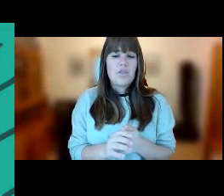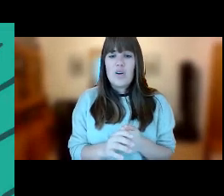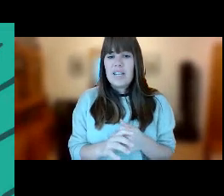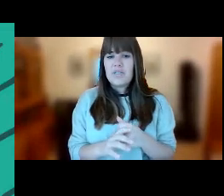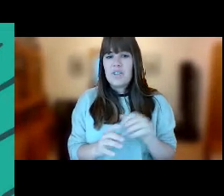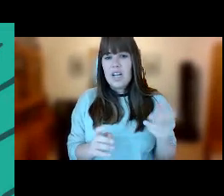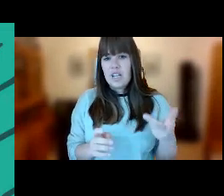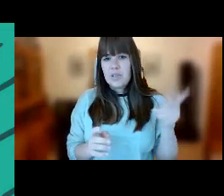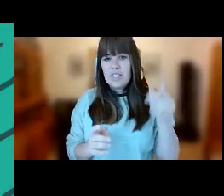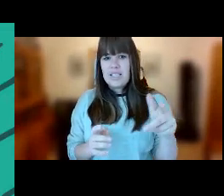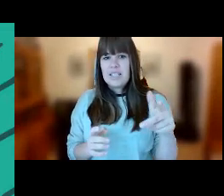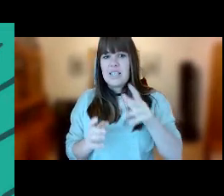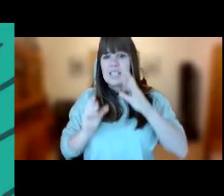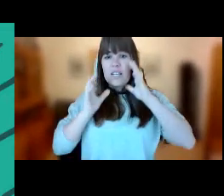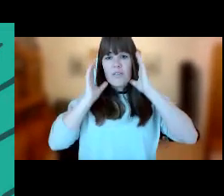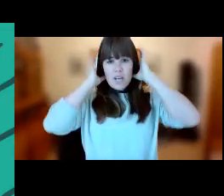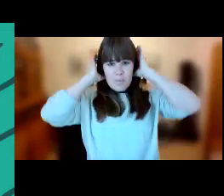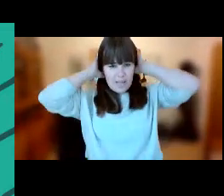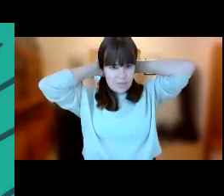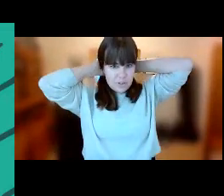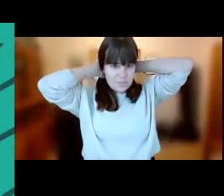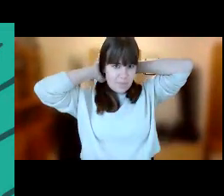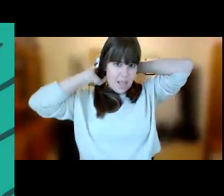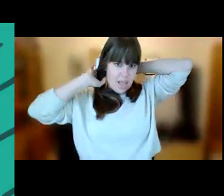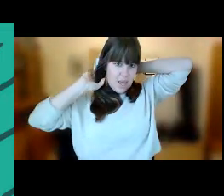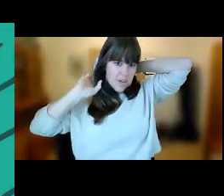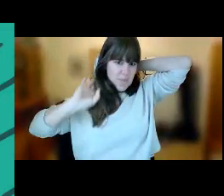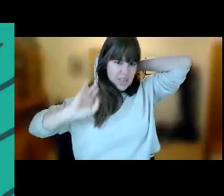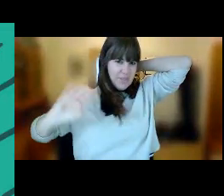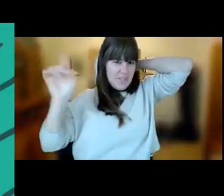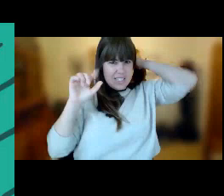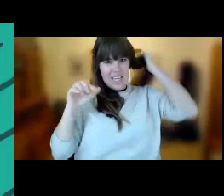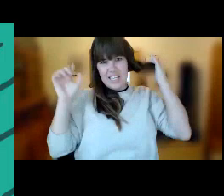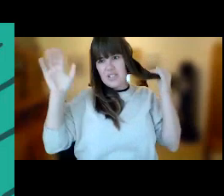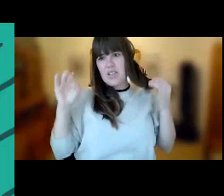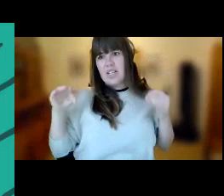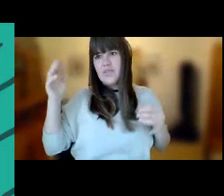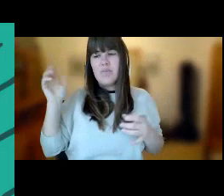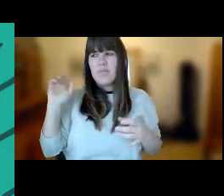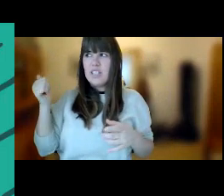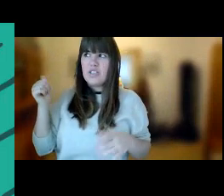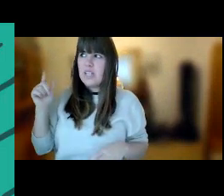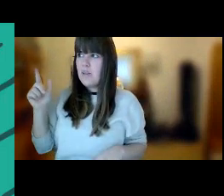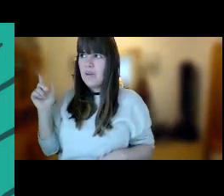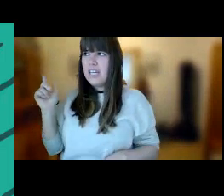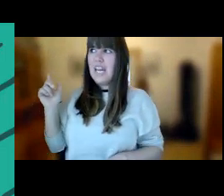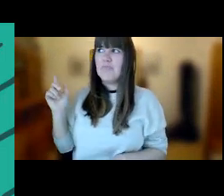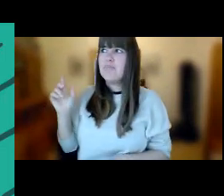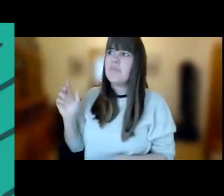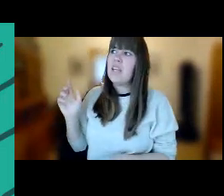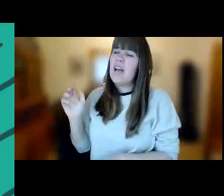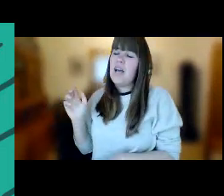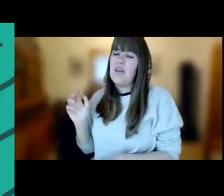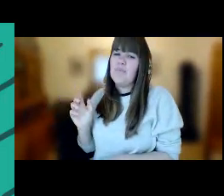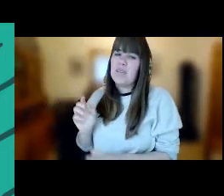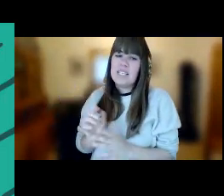and we've got a range of different learning opportunities. So this is our online platform. I believe if you scan it, it just asks for literally email and